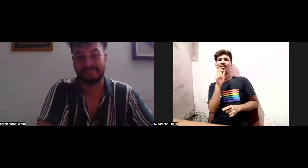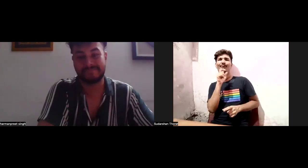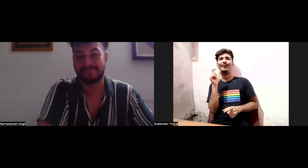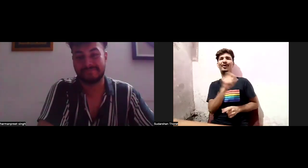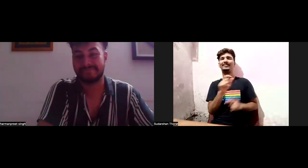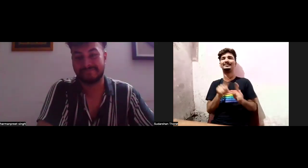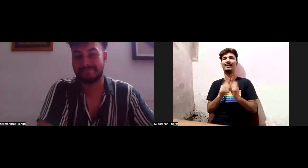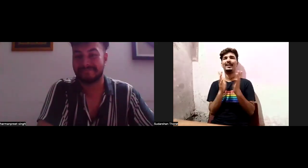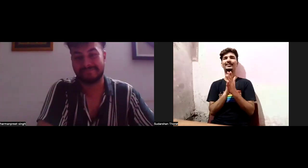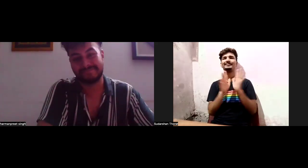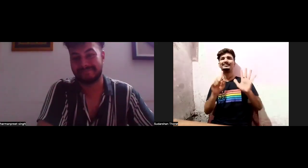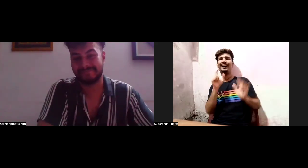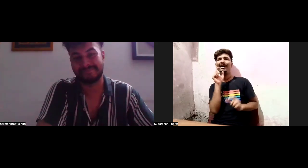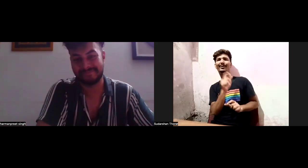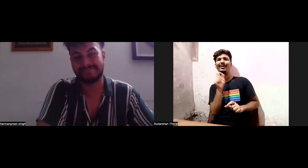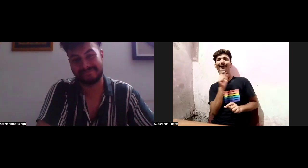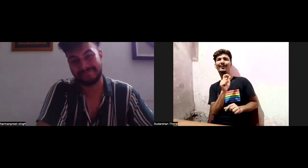people sometimes they don't realize.